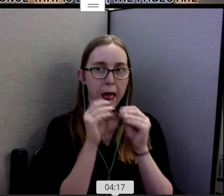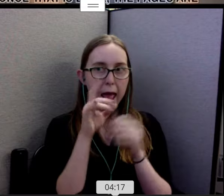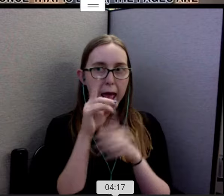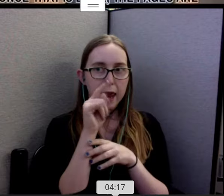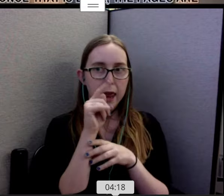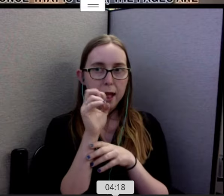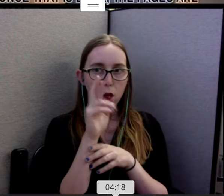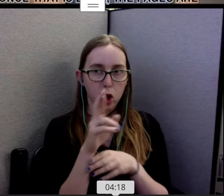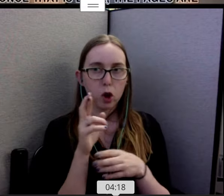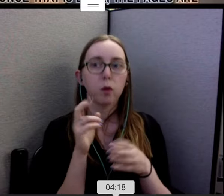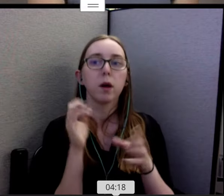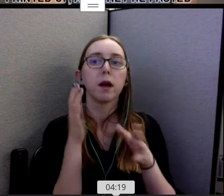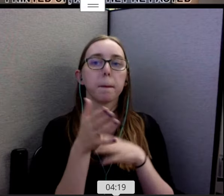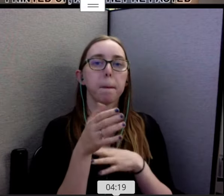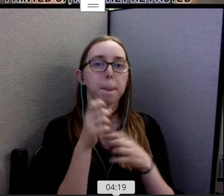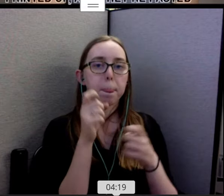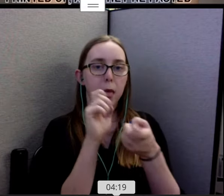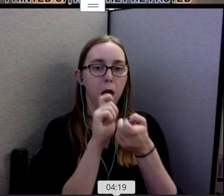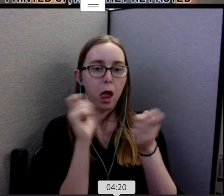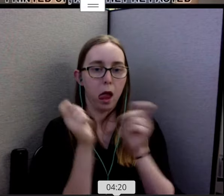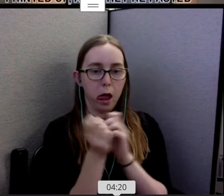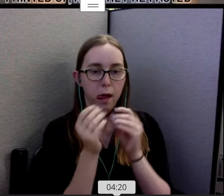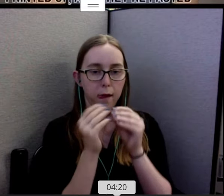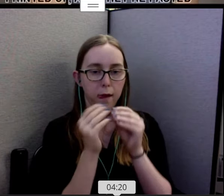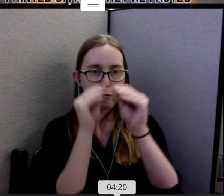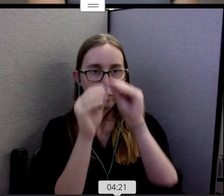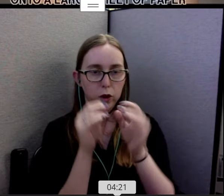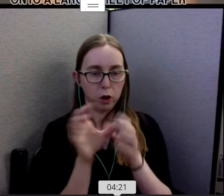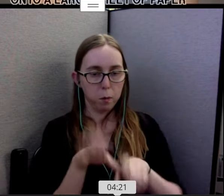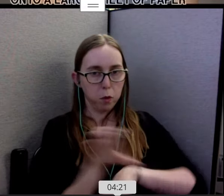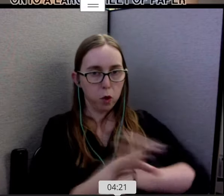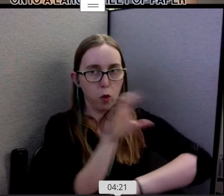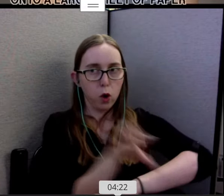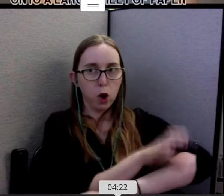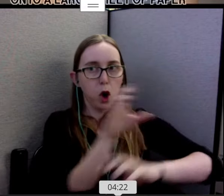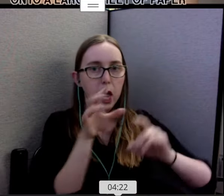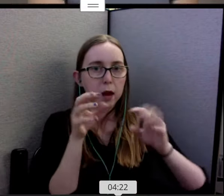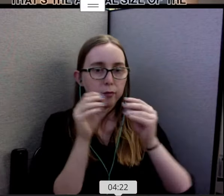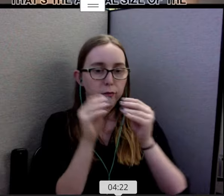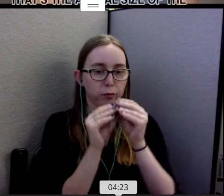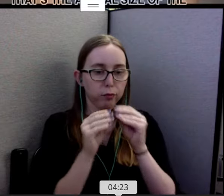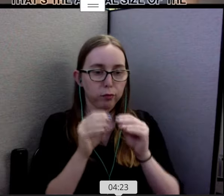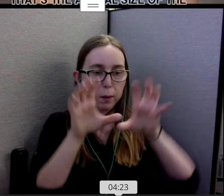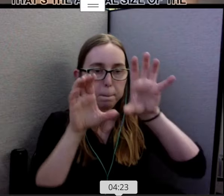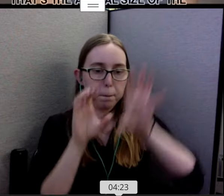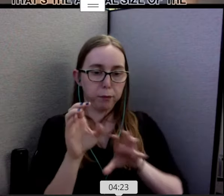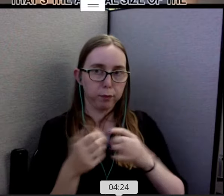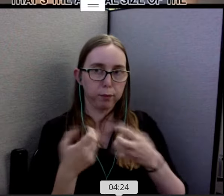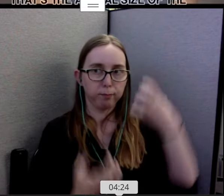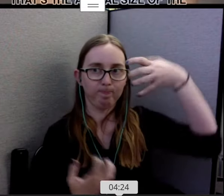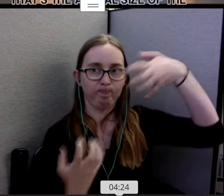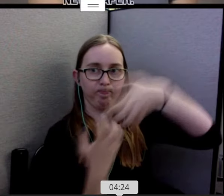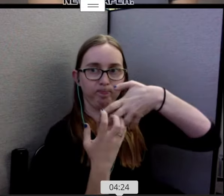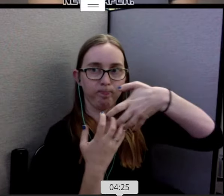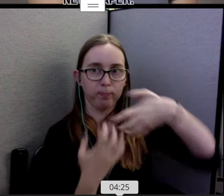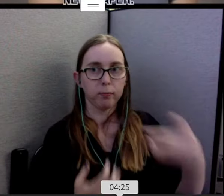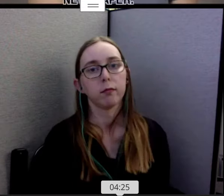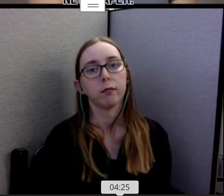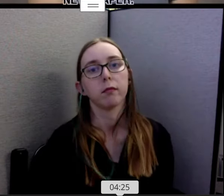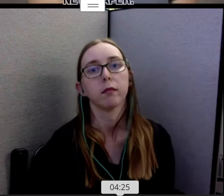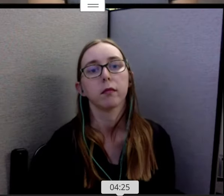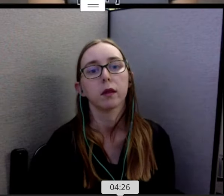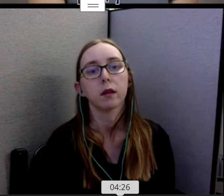Once that is done, the pages are printed up and they're pasted onto a large sheet of paper that's the actual size of the